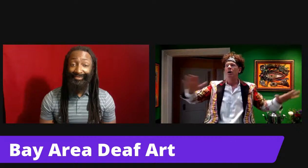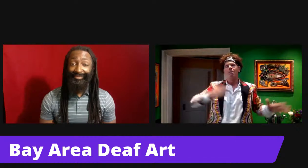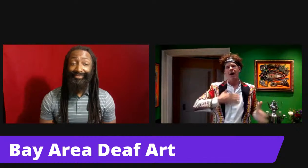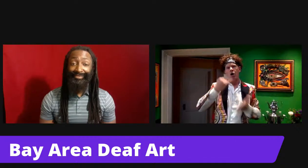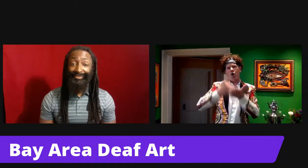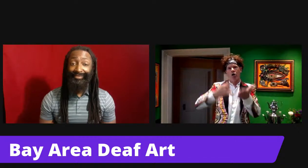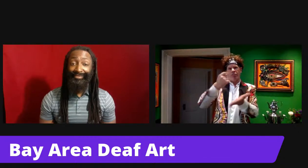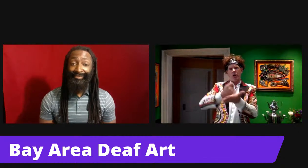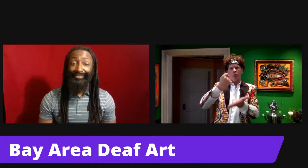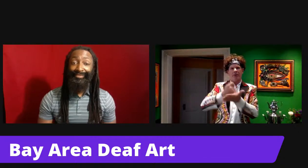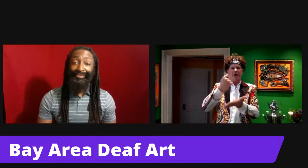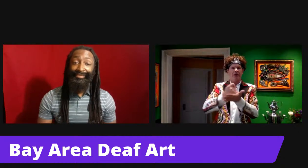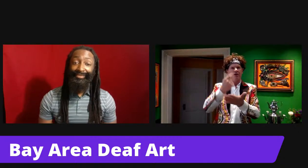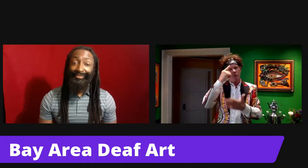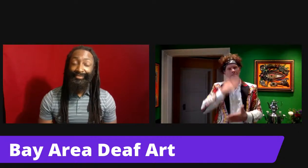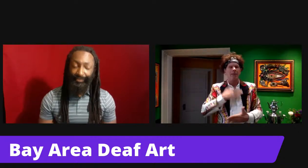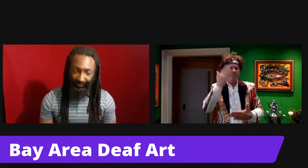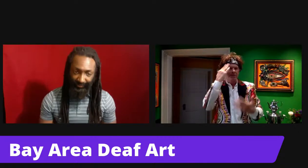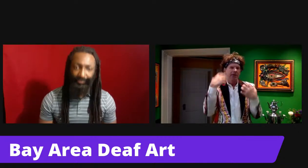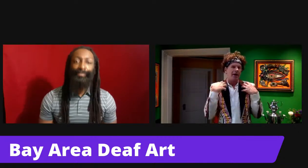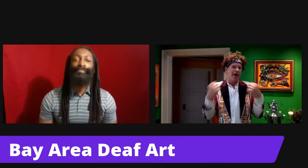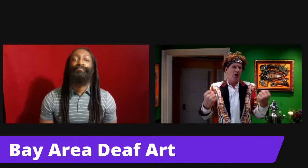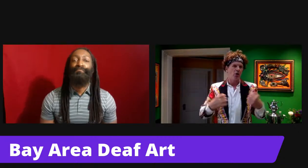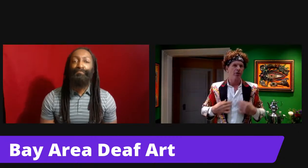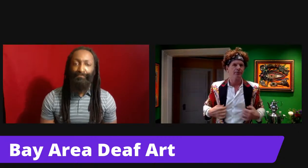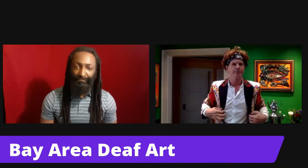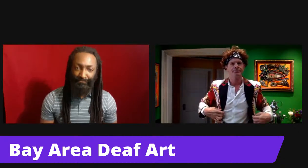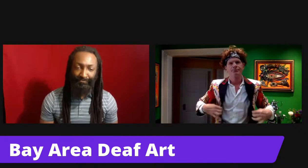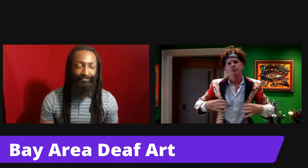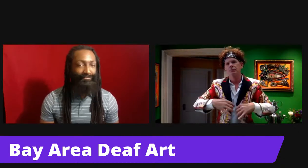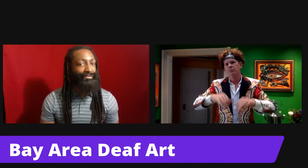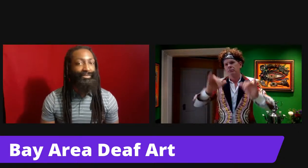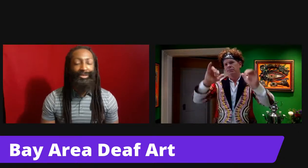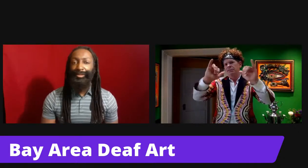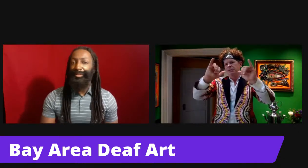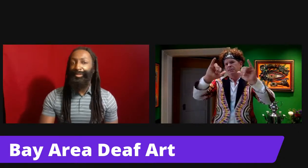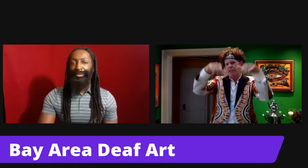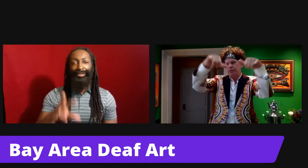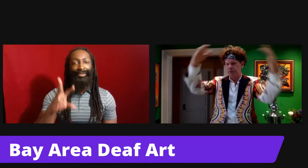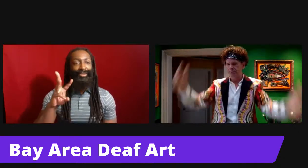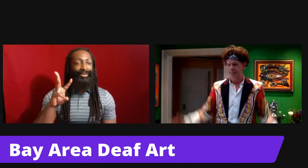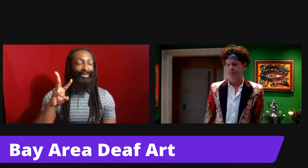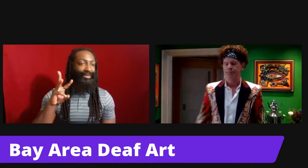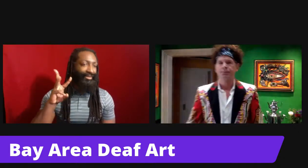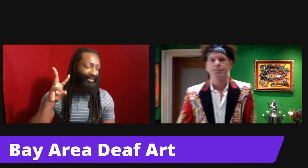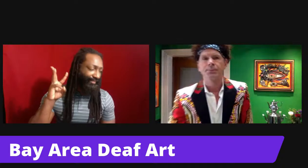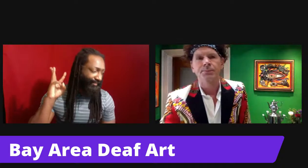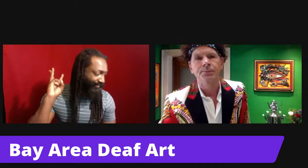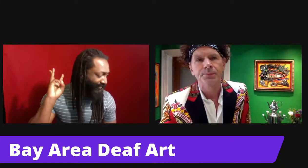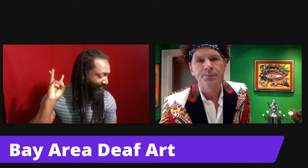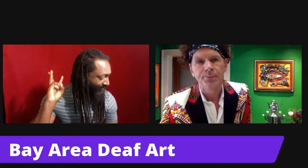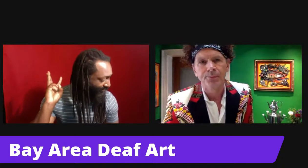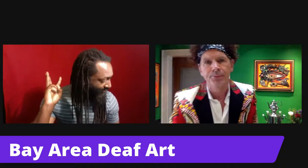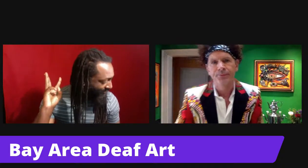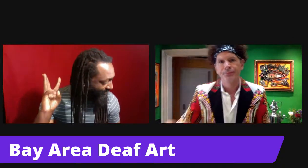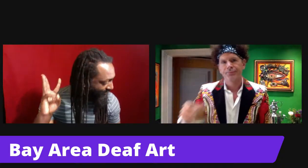And I realized my art is therapy, and it's my